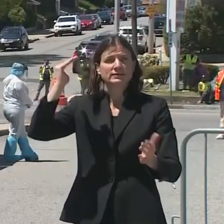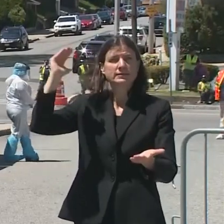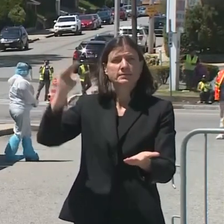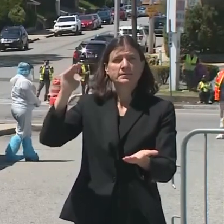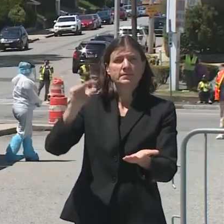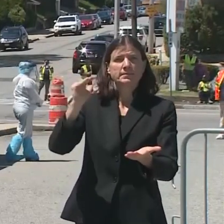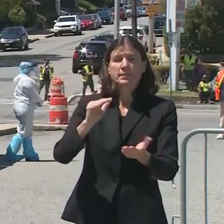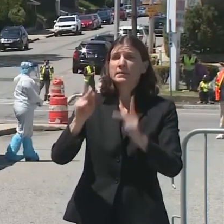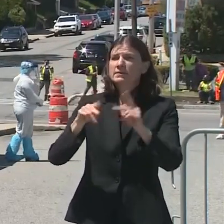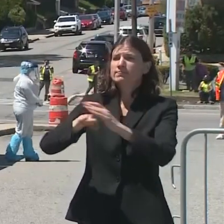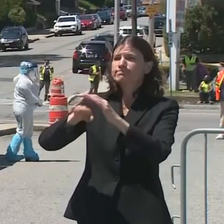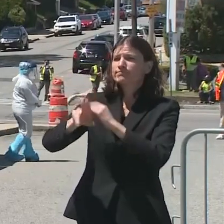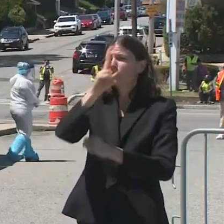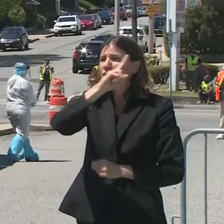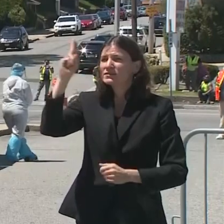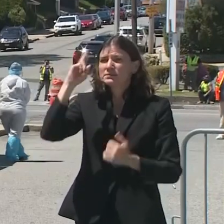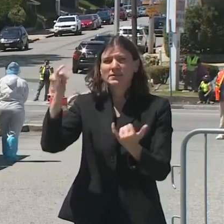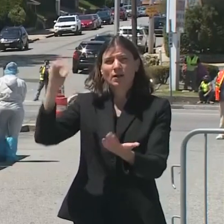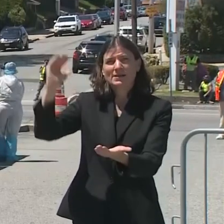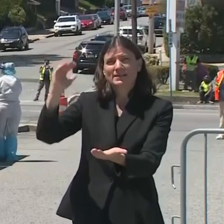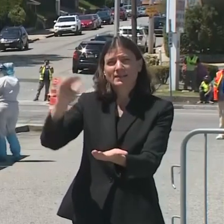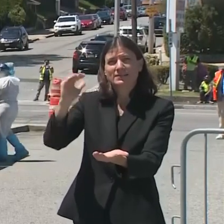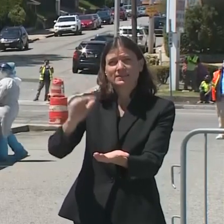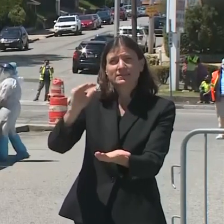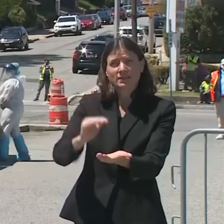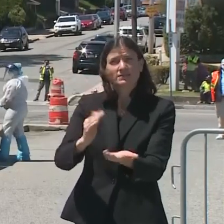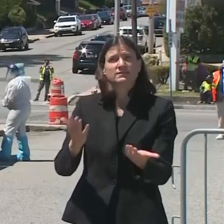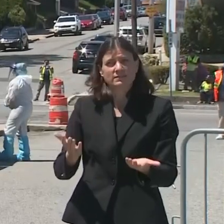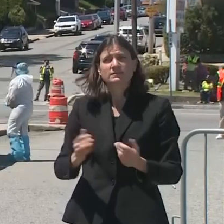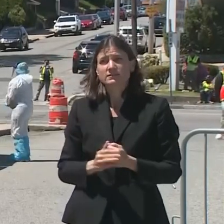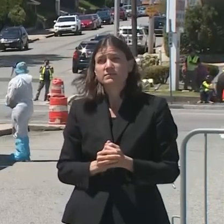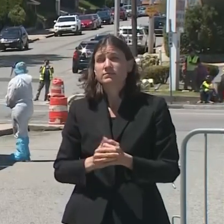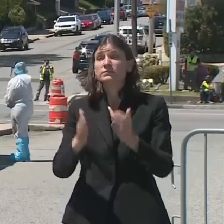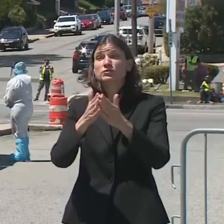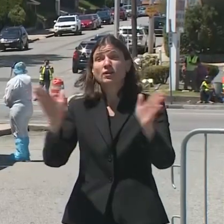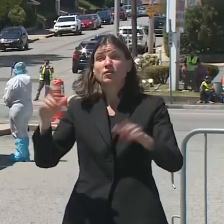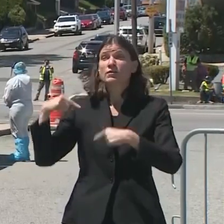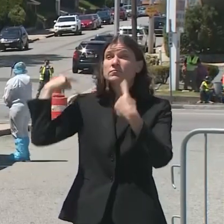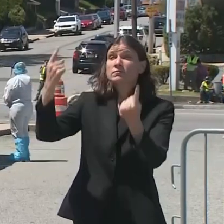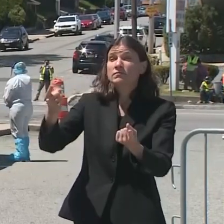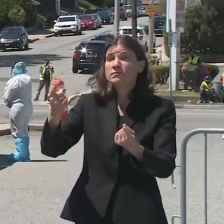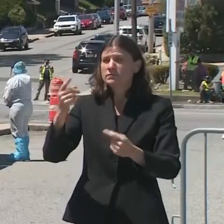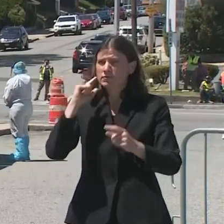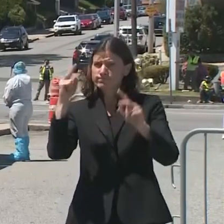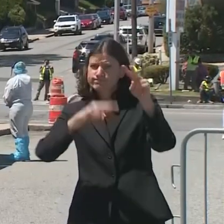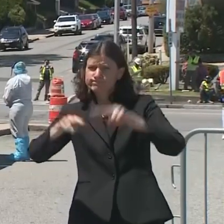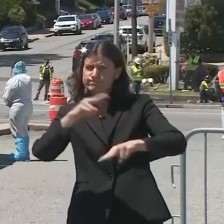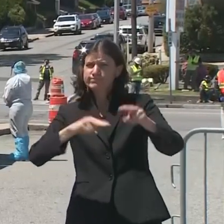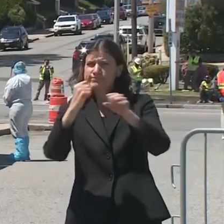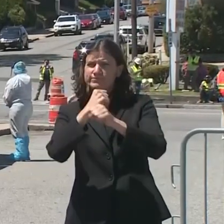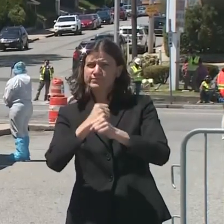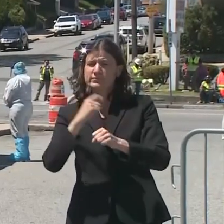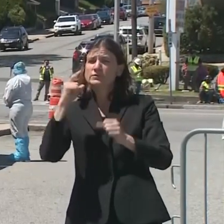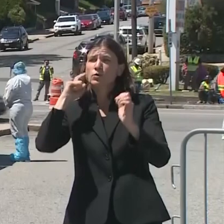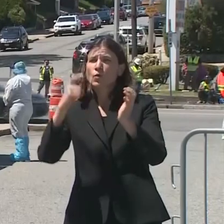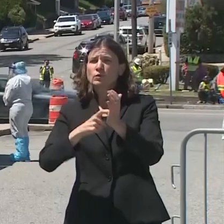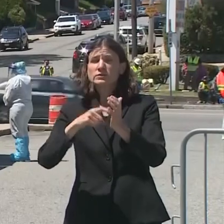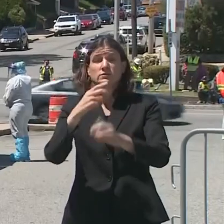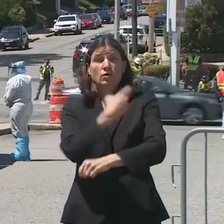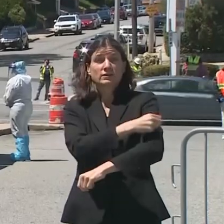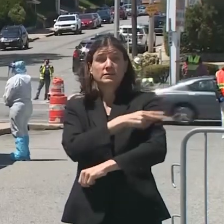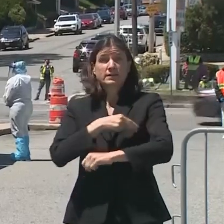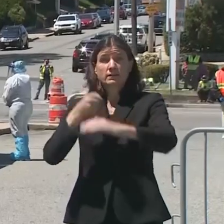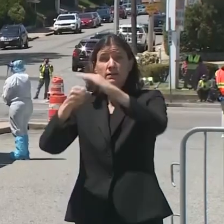past couple of weeks. Overall, we've seen about a 20% decrease in the number of people who've been hospitalized or who have been in